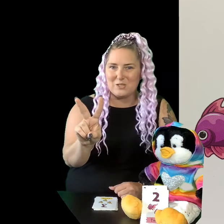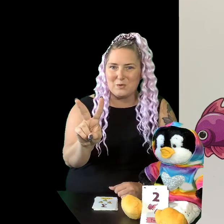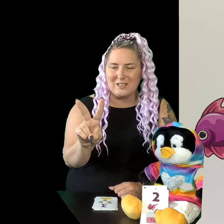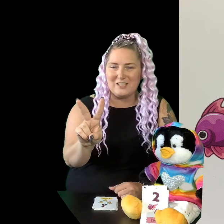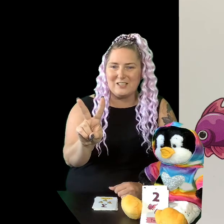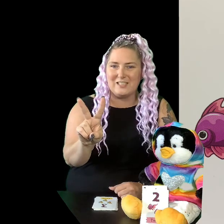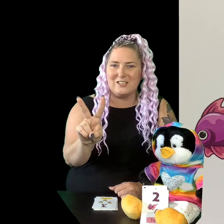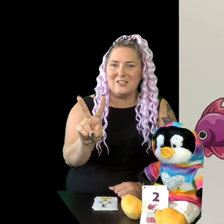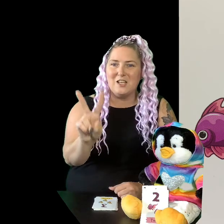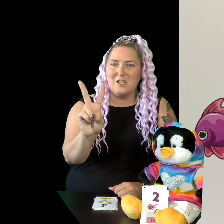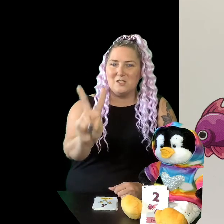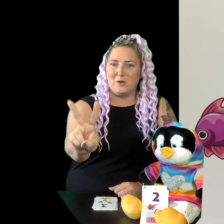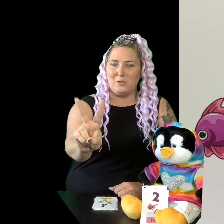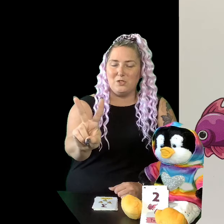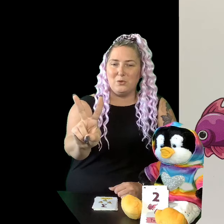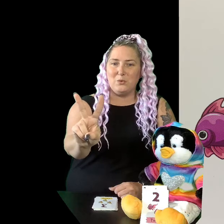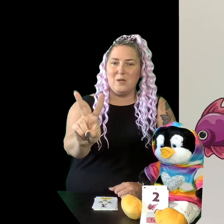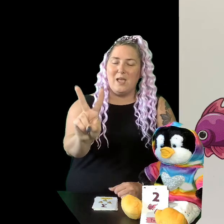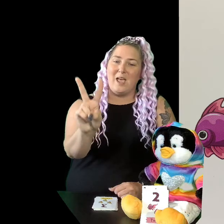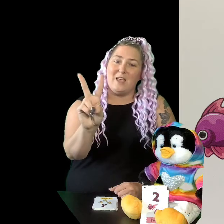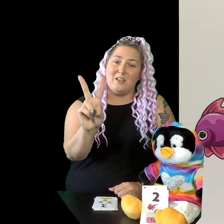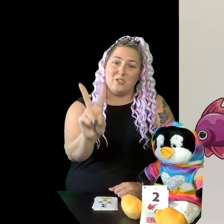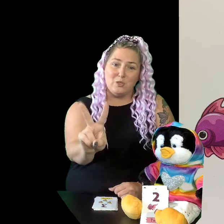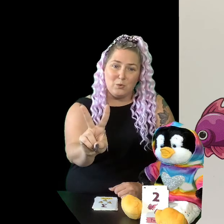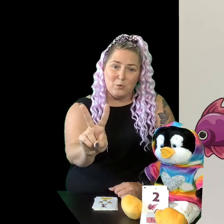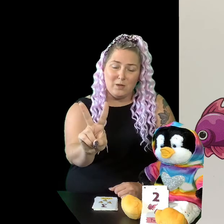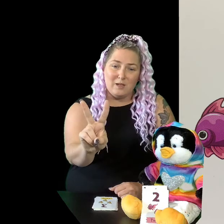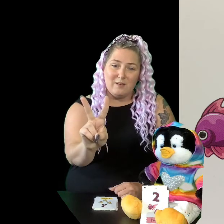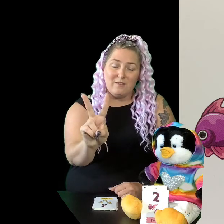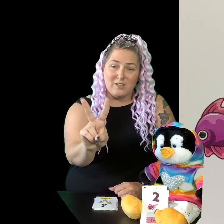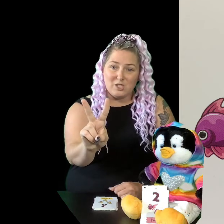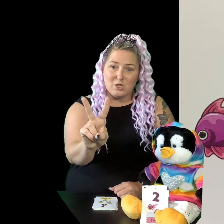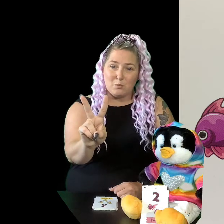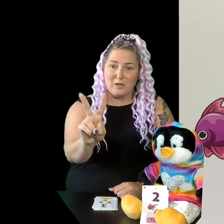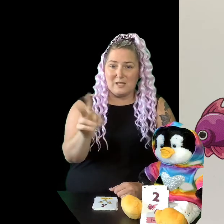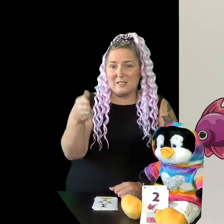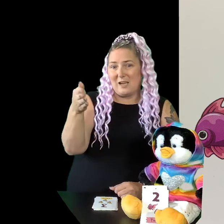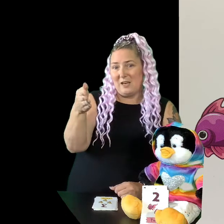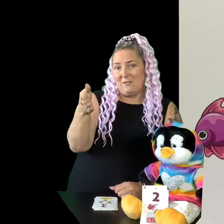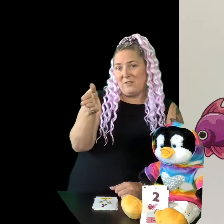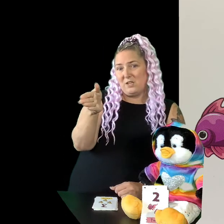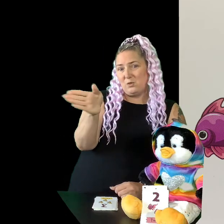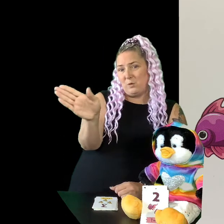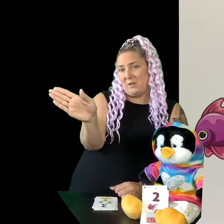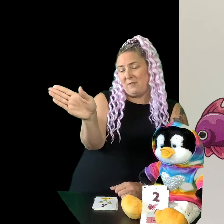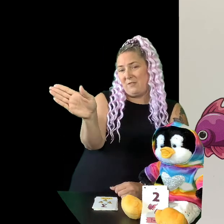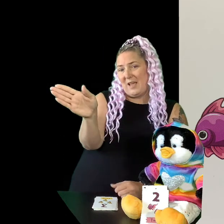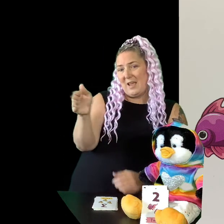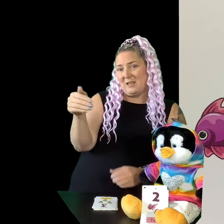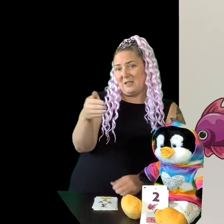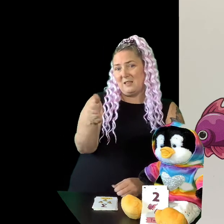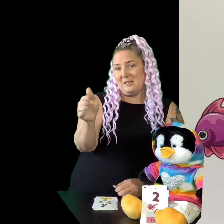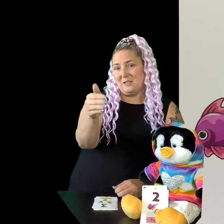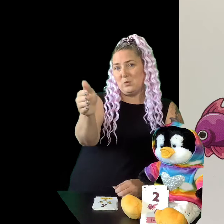were little. So 2 and the 2 fish. We're going to sign fish with a flat hand like this,